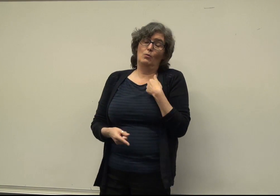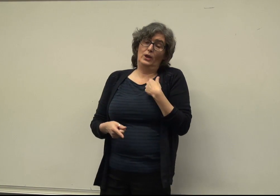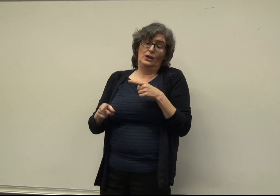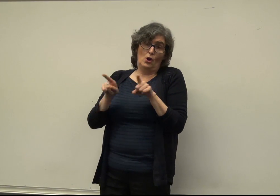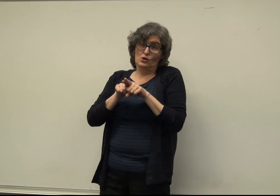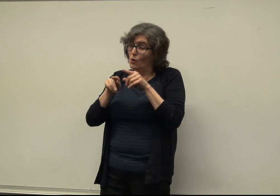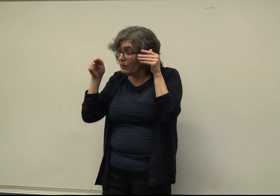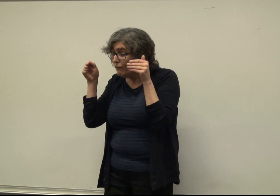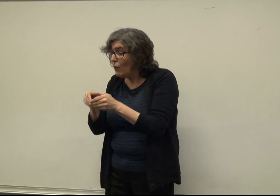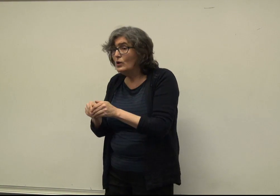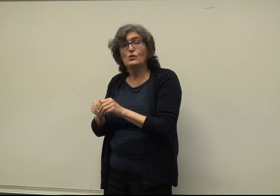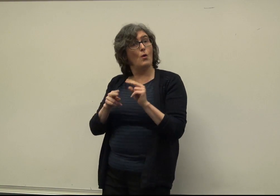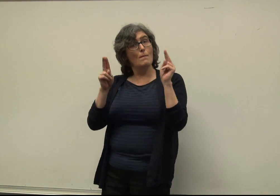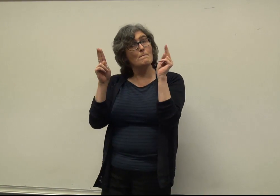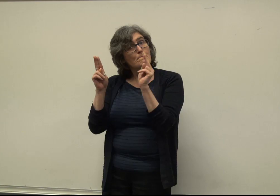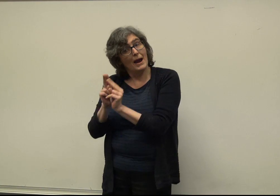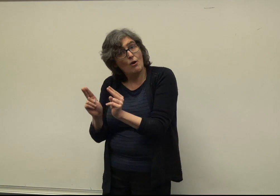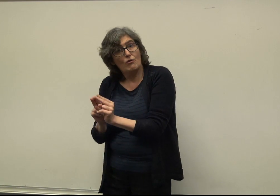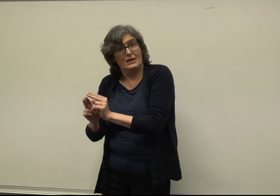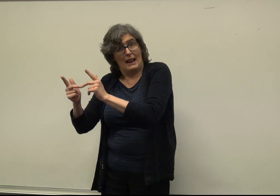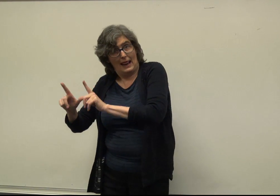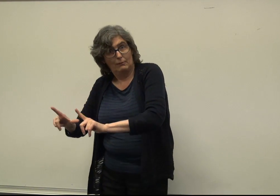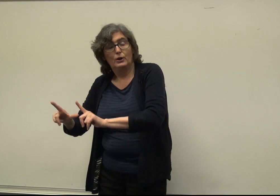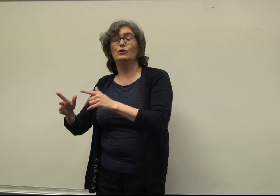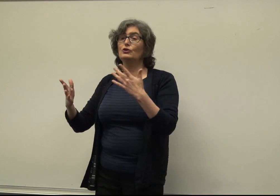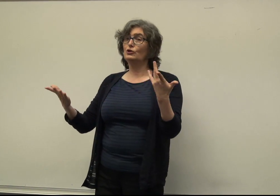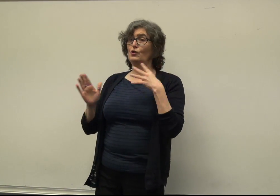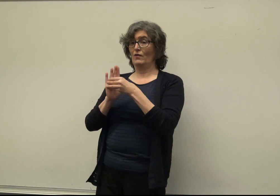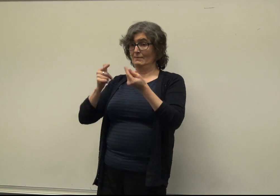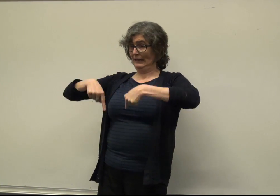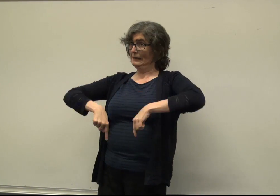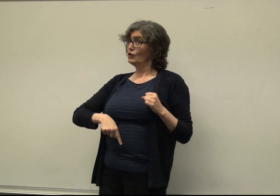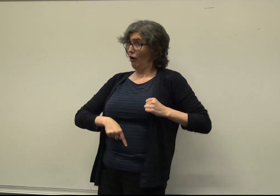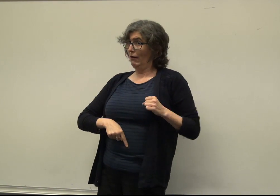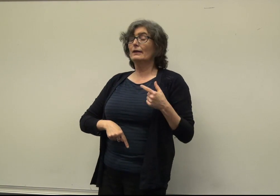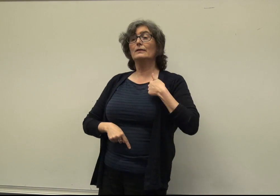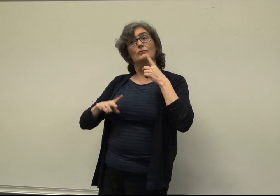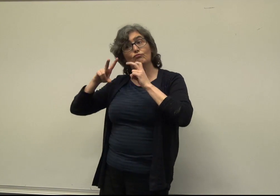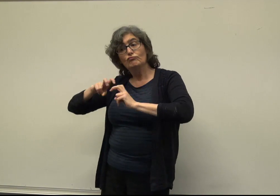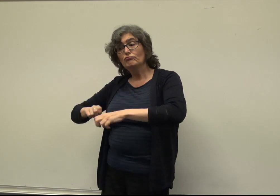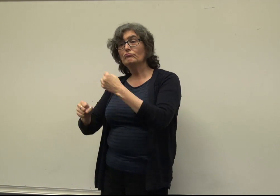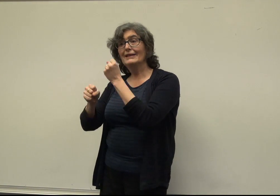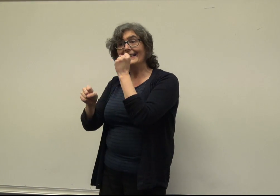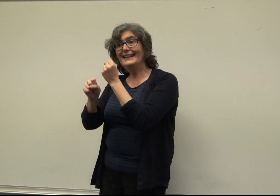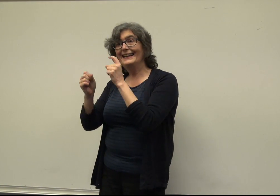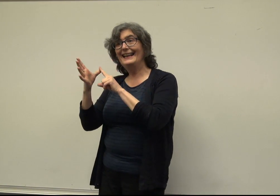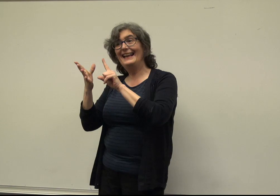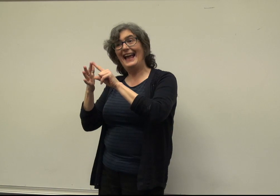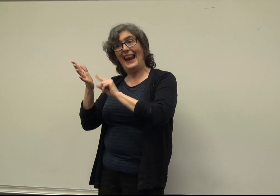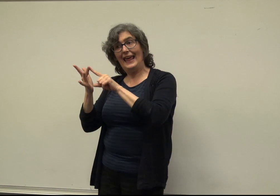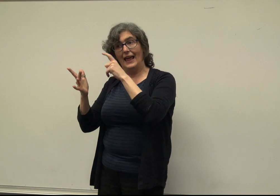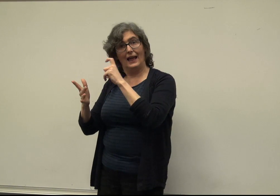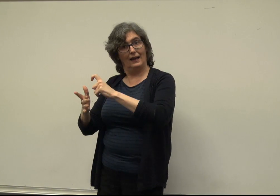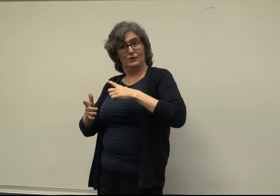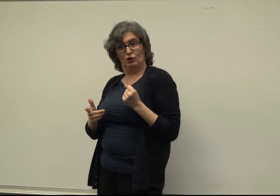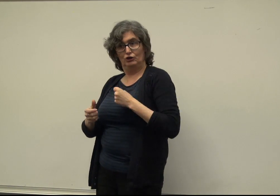work on Gaelic here, but we do also work with minority languages in other European countries. And increasingly,